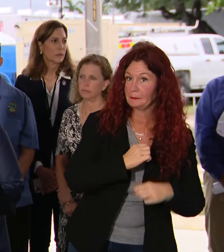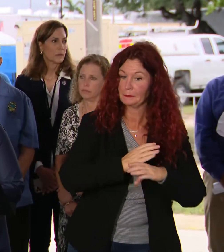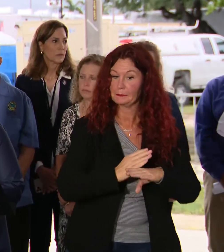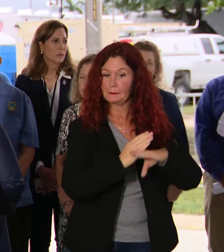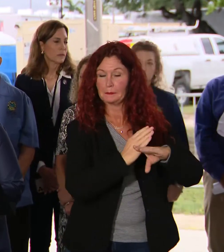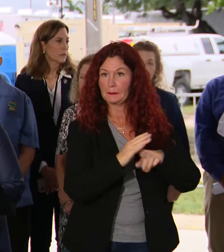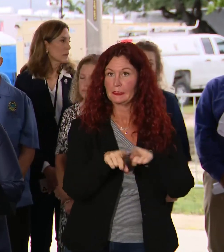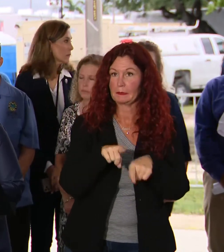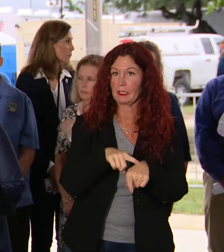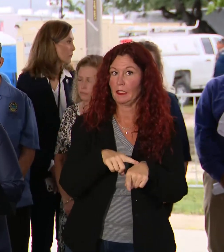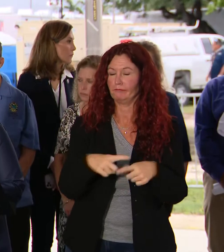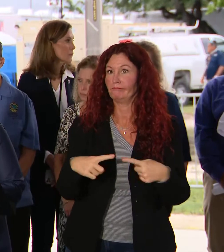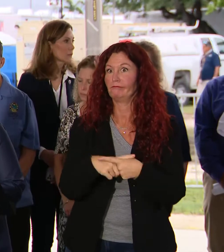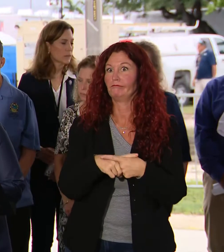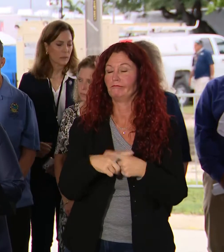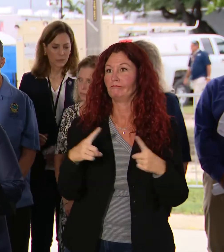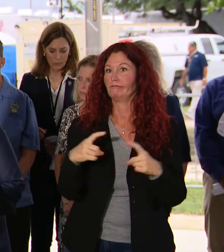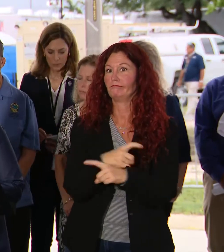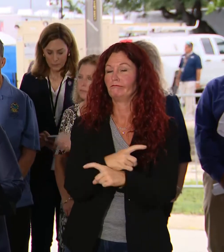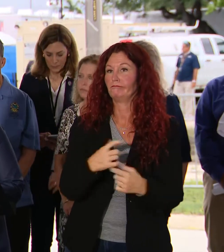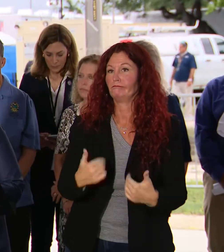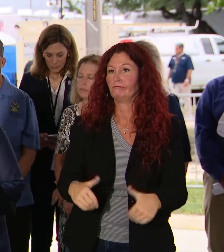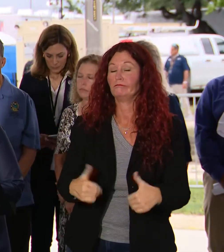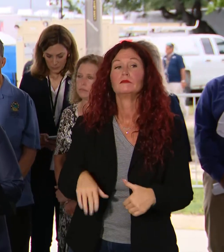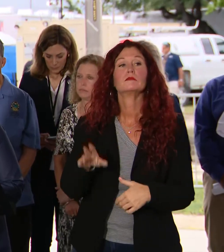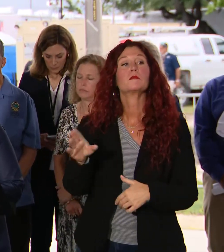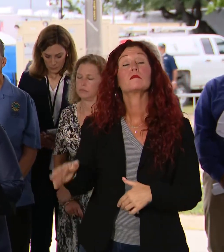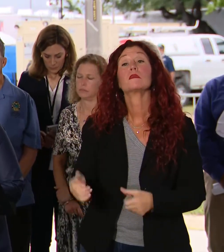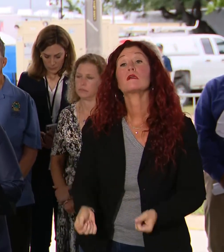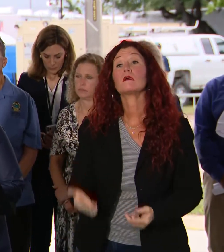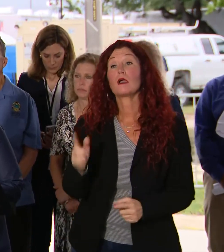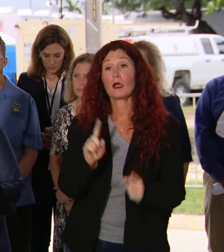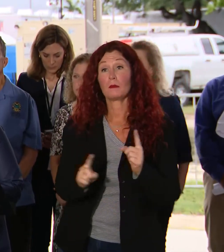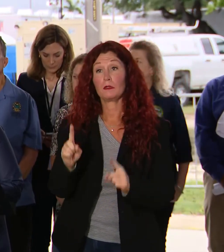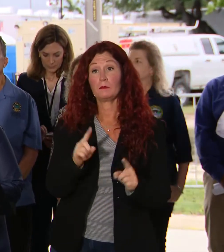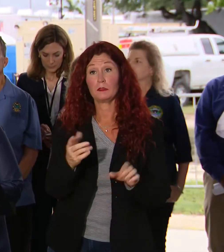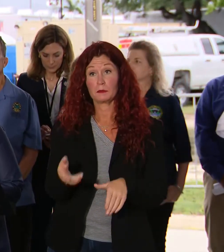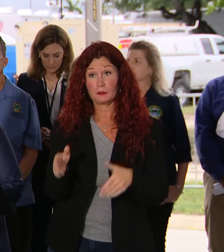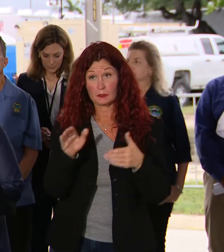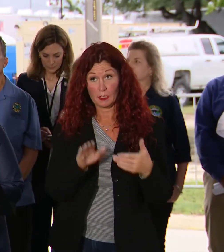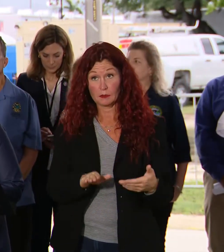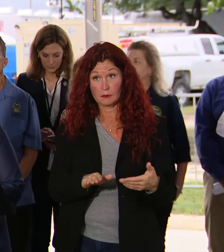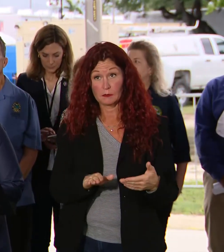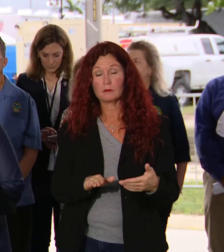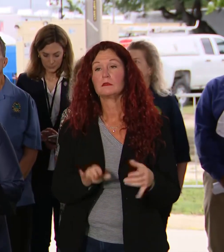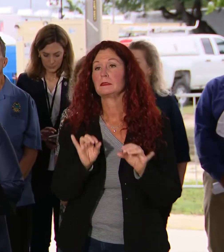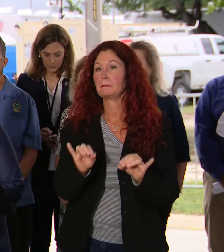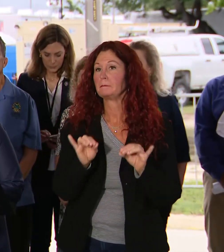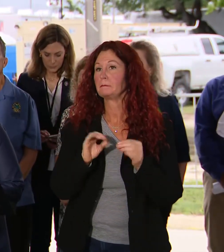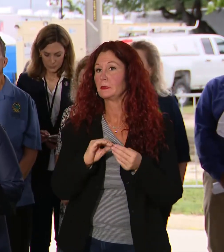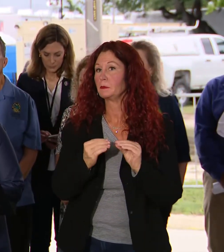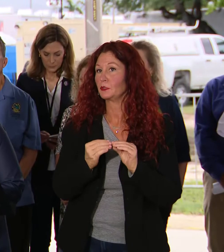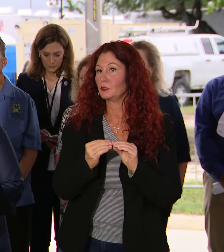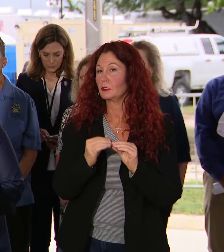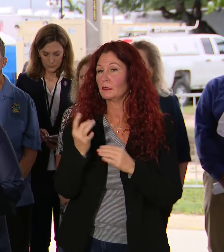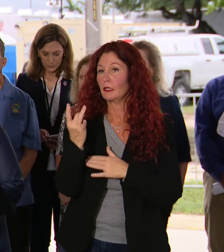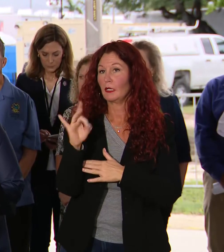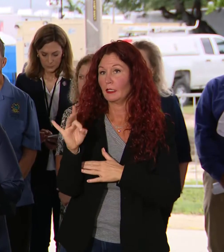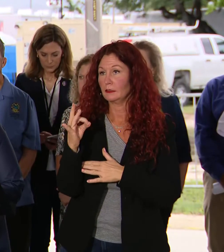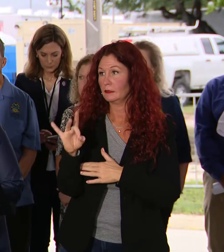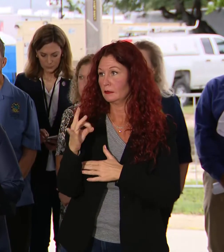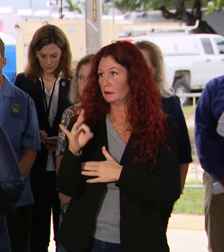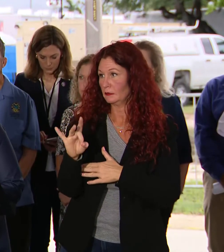have identified and notified next of kin for 17 of those victims. Please join me